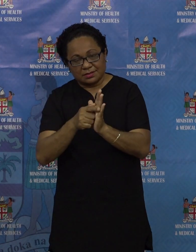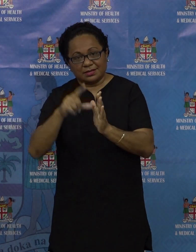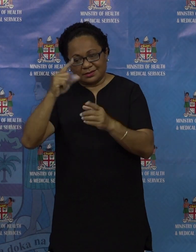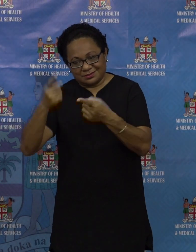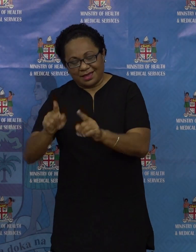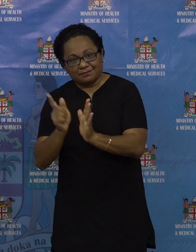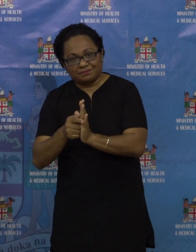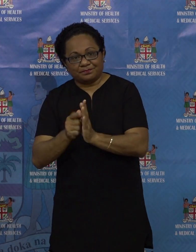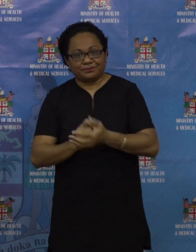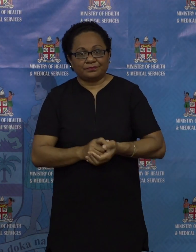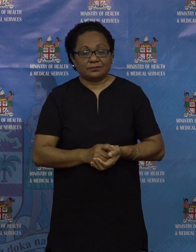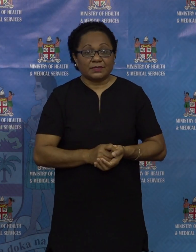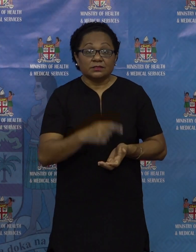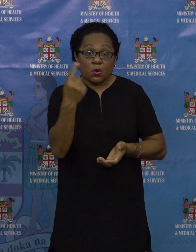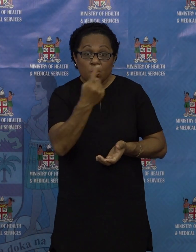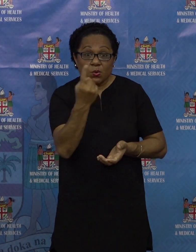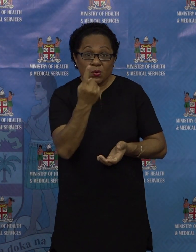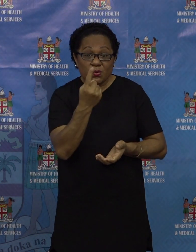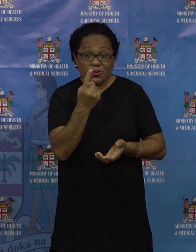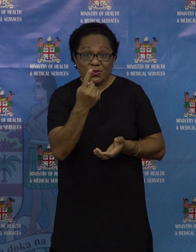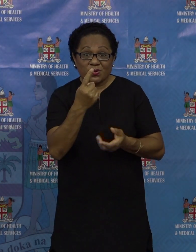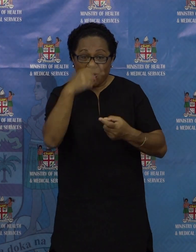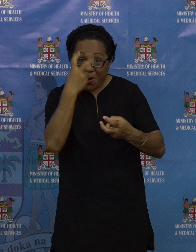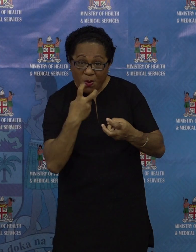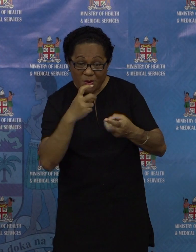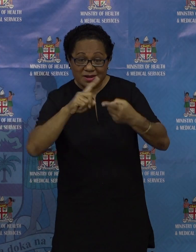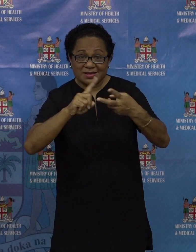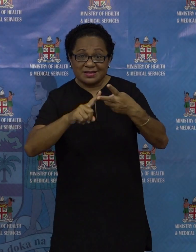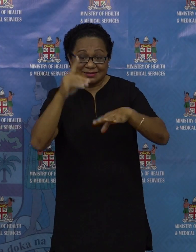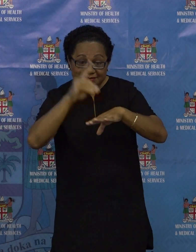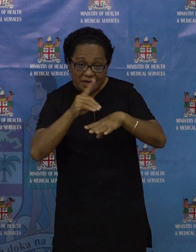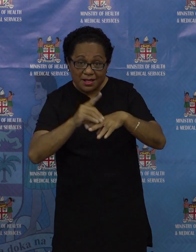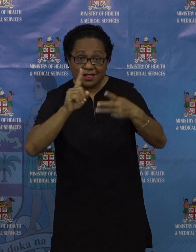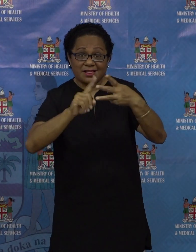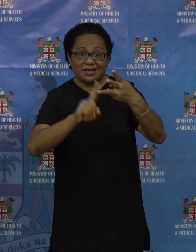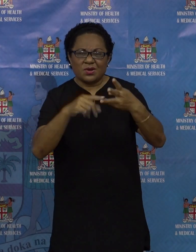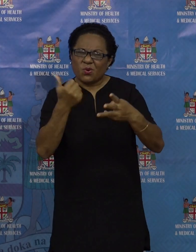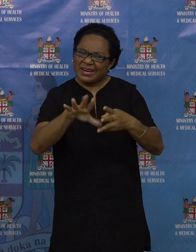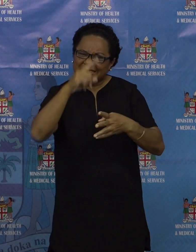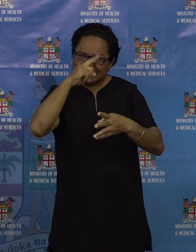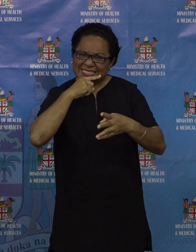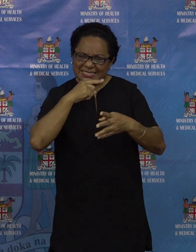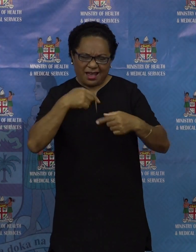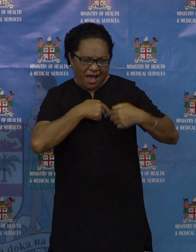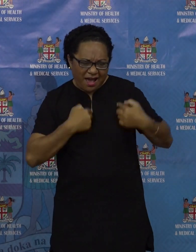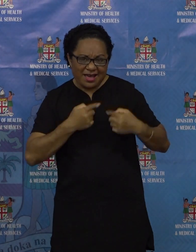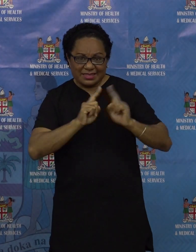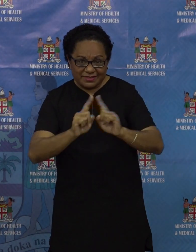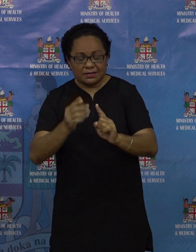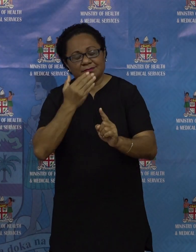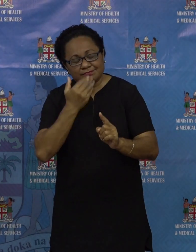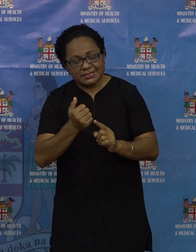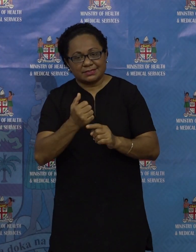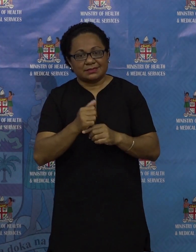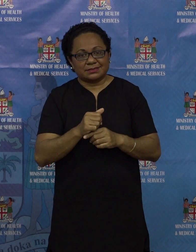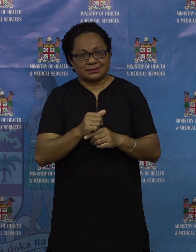Again, we recommend anyone who falls within these vulnerable categories make arrangements to get vaccinated right away. Mobile vaccination teams